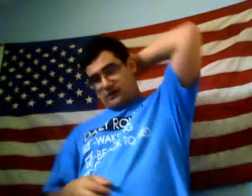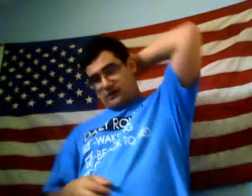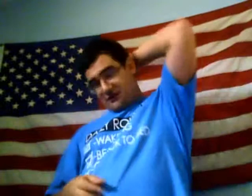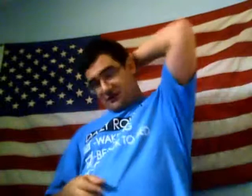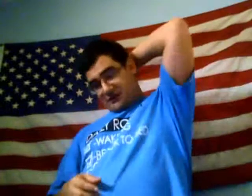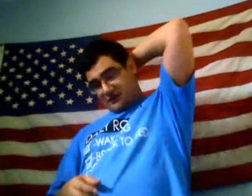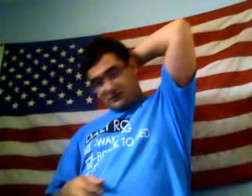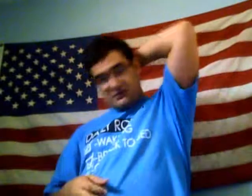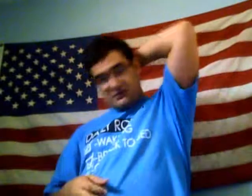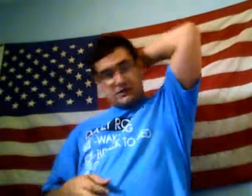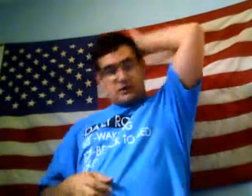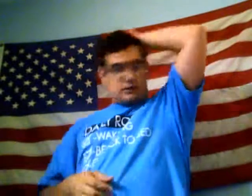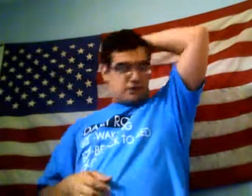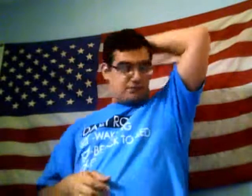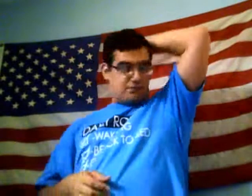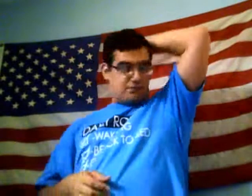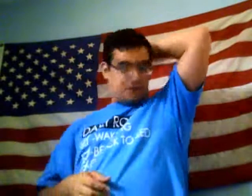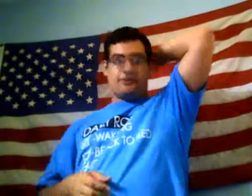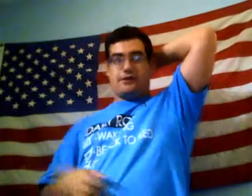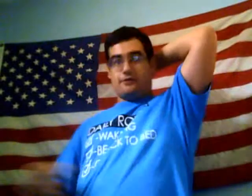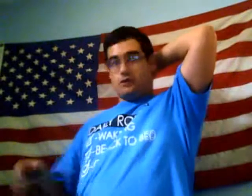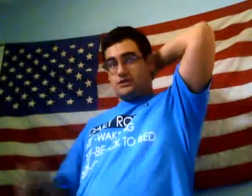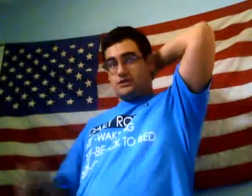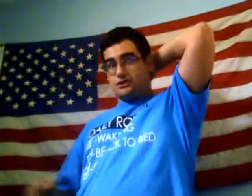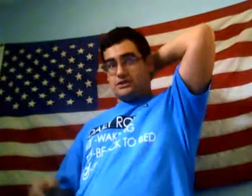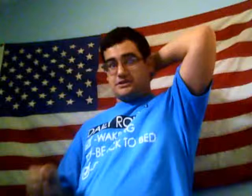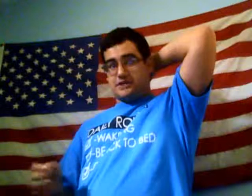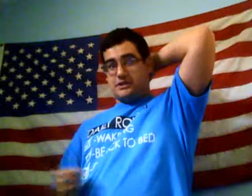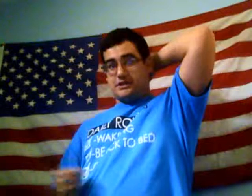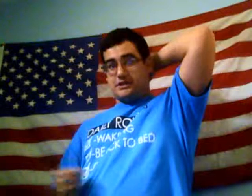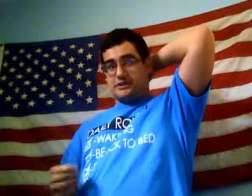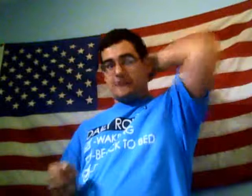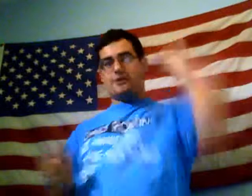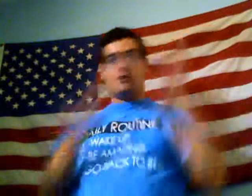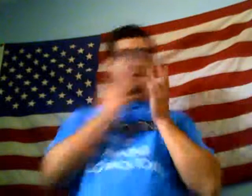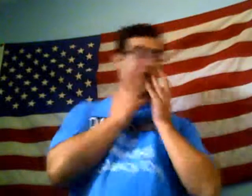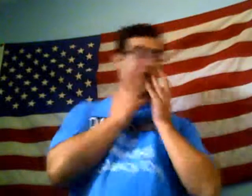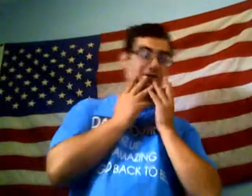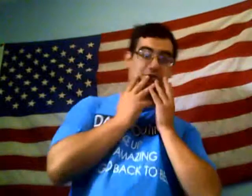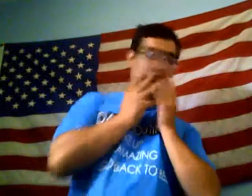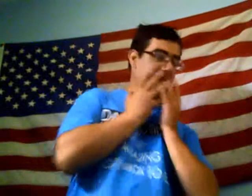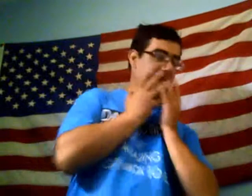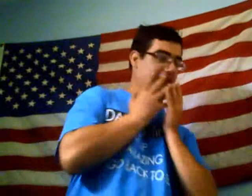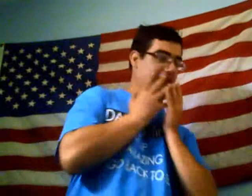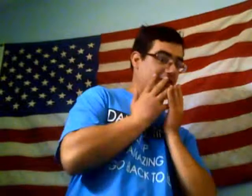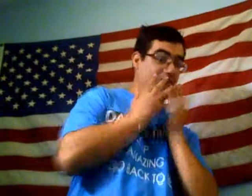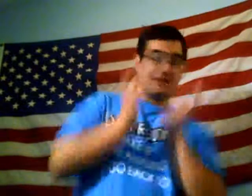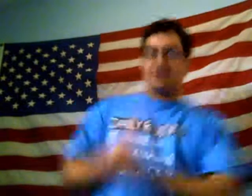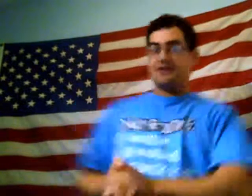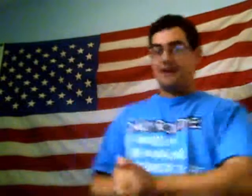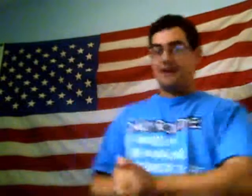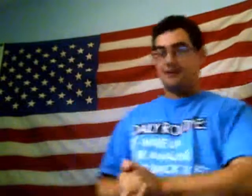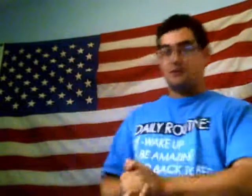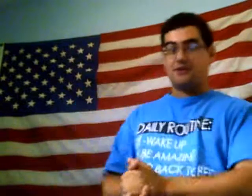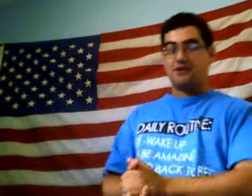early 1900s, believe it or not, there are socialists in America. Oh my gosh, socialists in America? Yeah, who would have